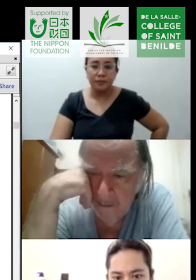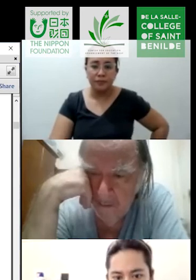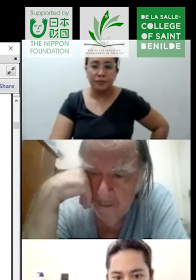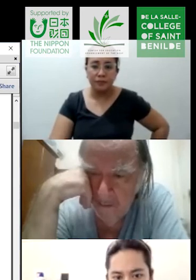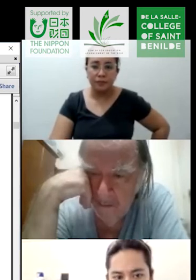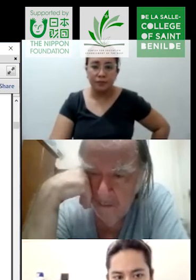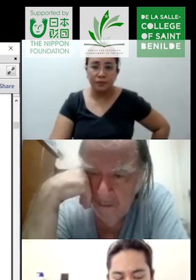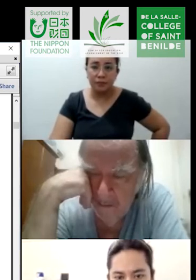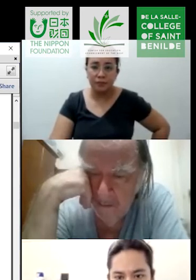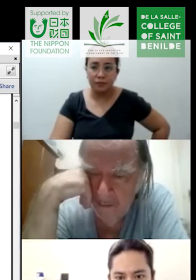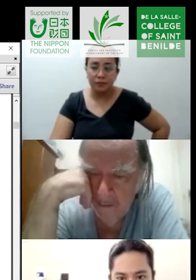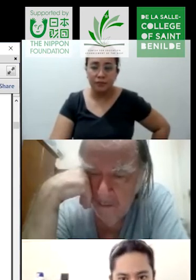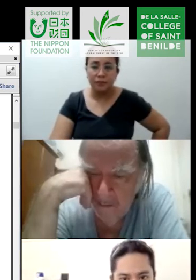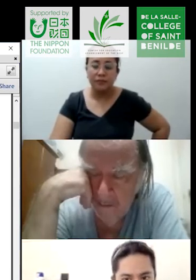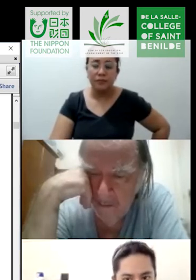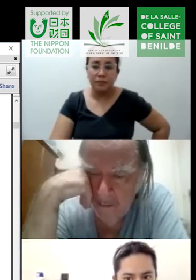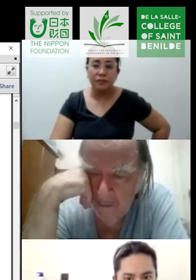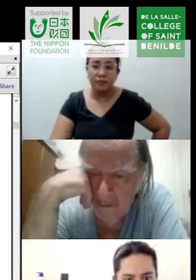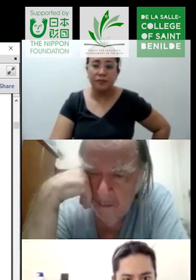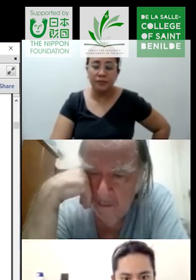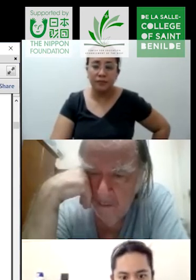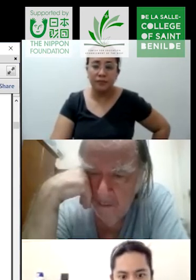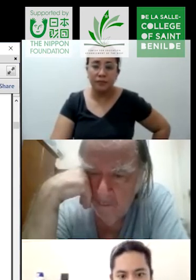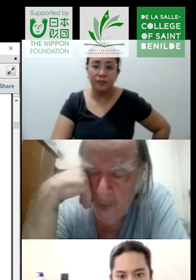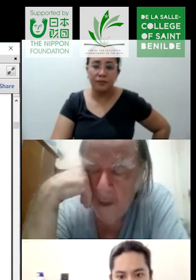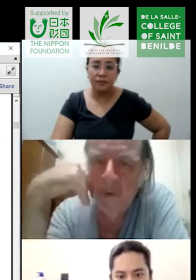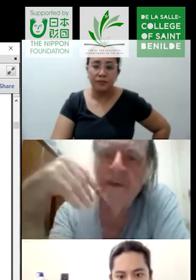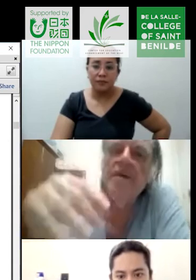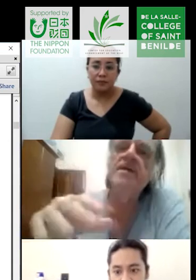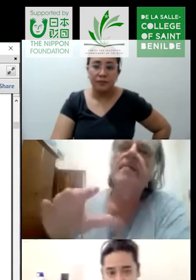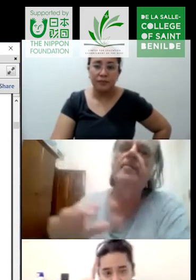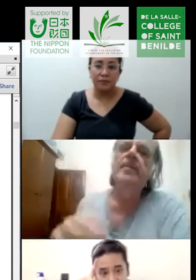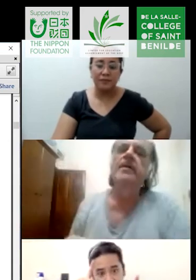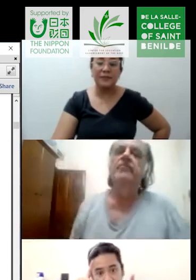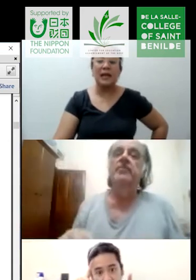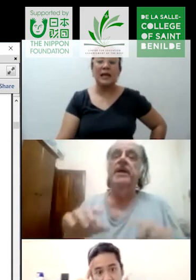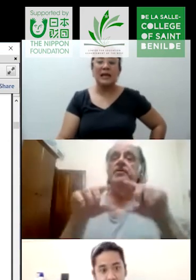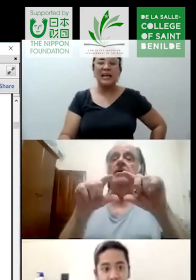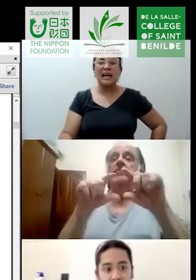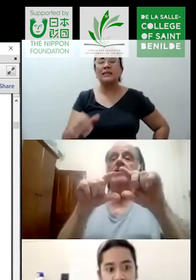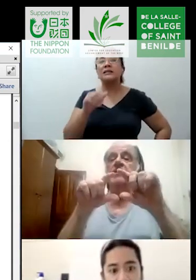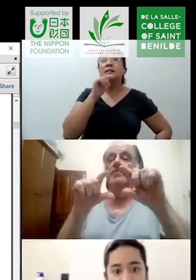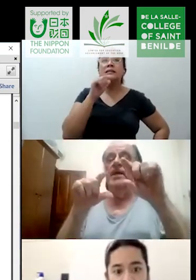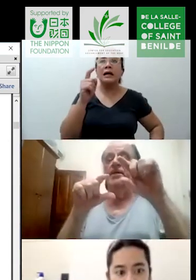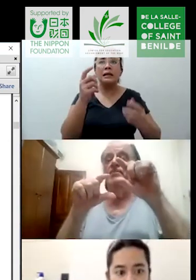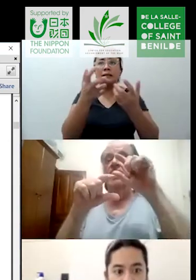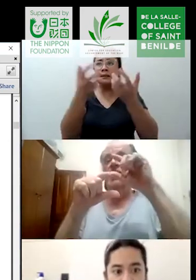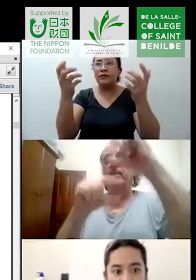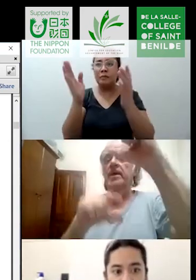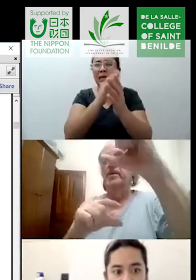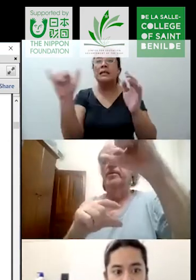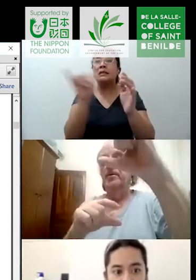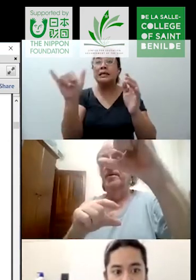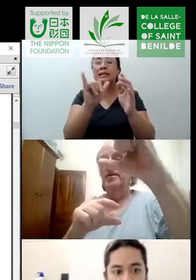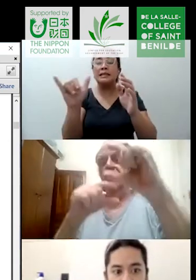I think we can have a different page for each sign or handshake. It doesn't have to be a different page. It can be the same page, but it can